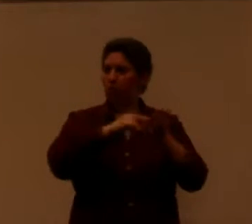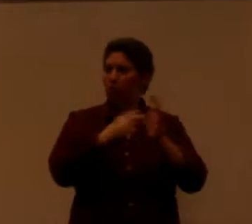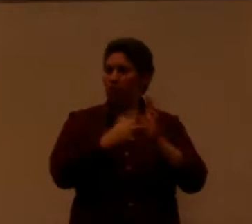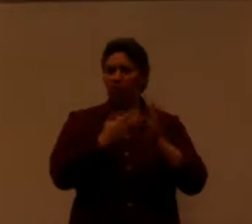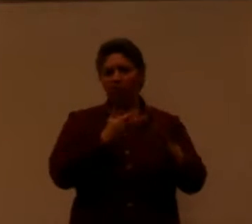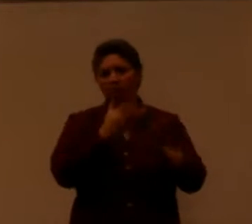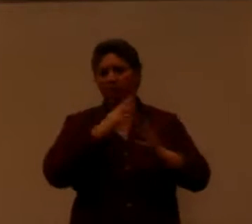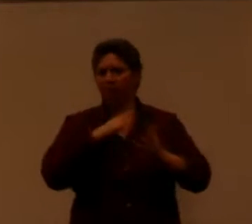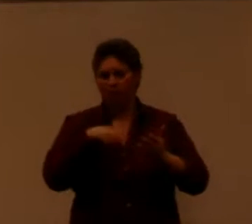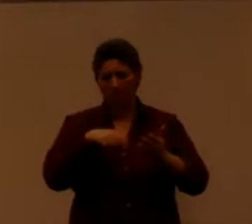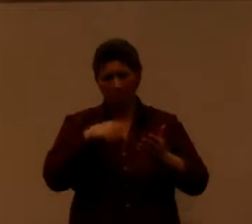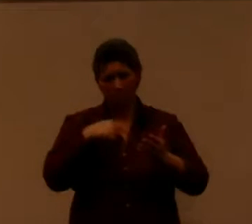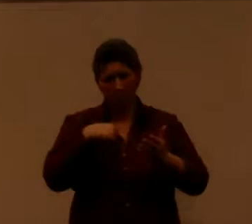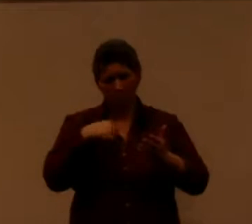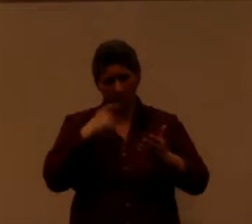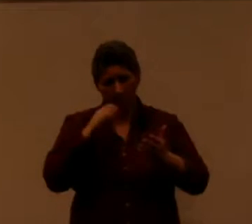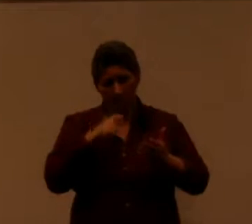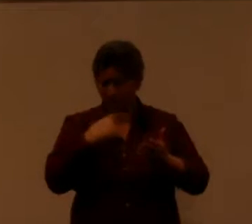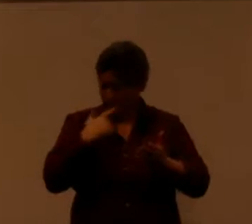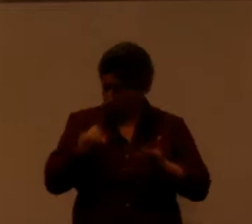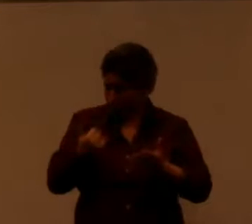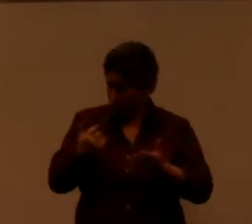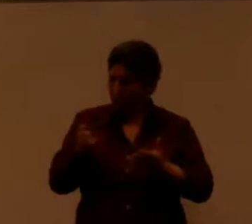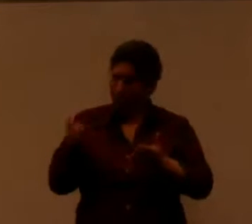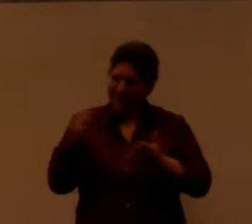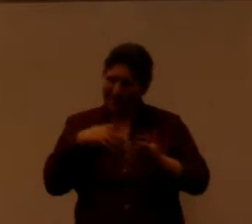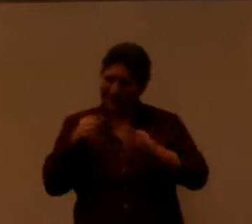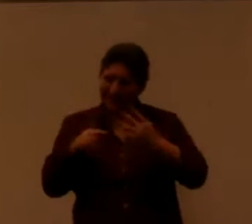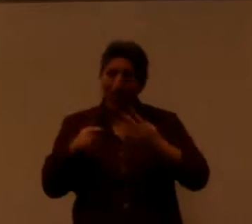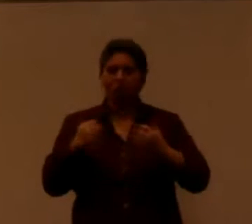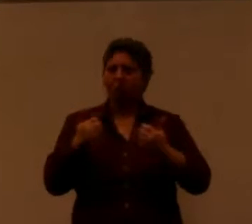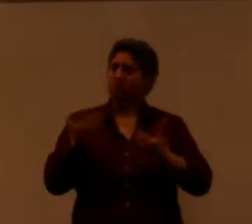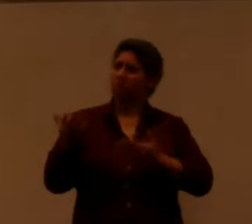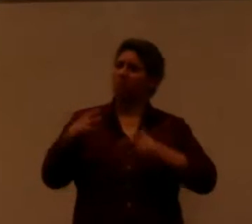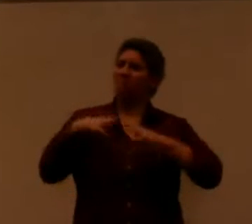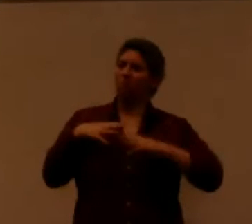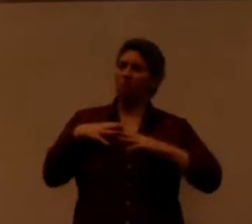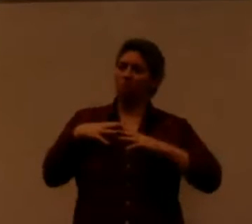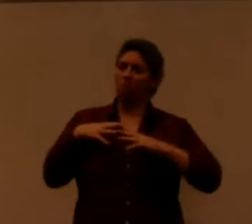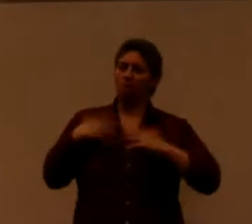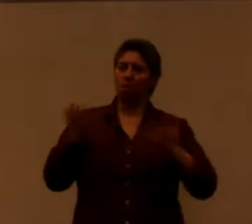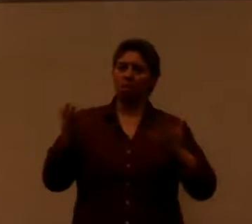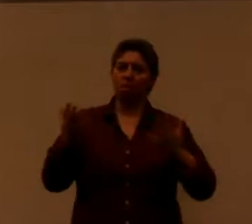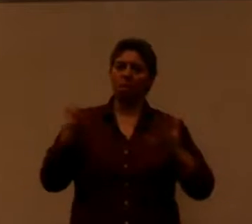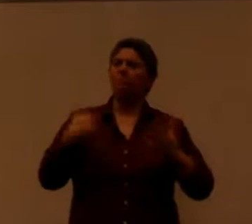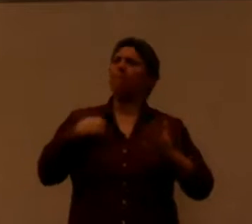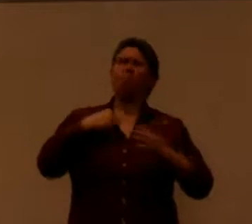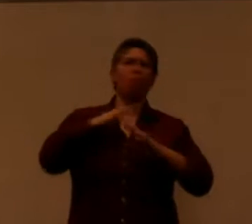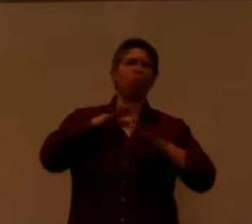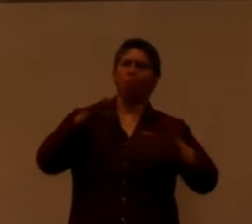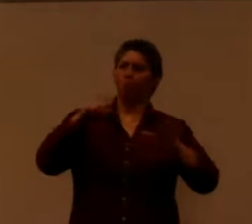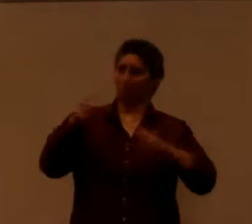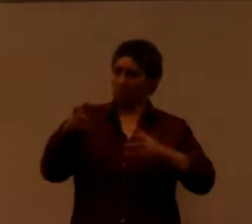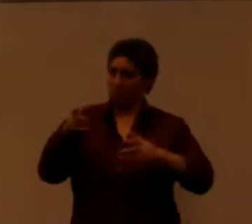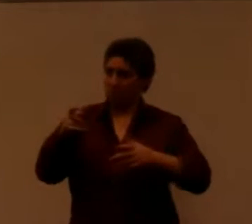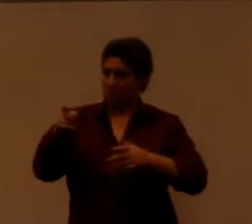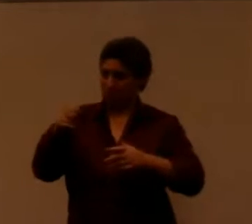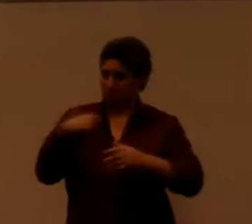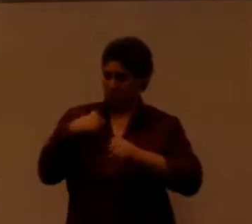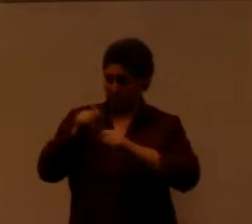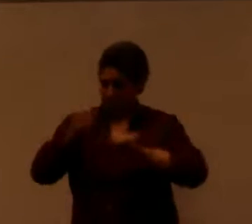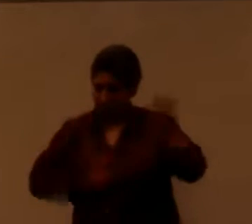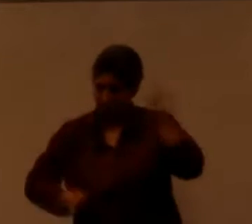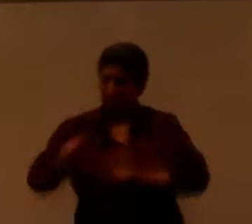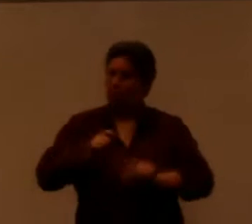will be other contacts available if you wanted to have an informal chat to say, what's the criteria for to apply? That opportunity